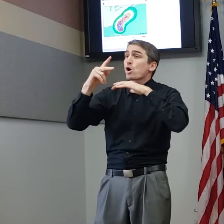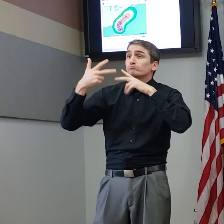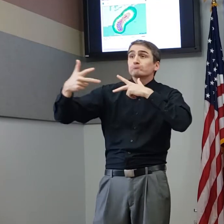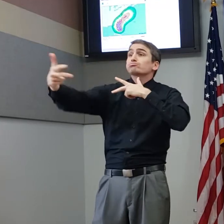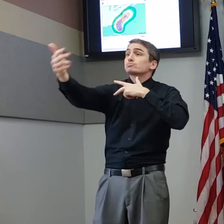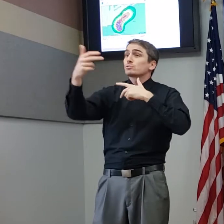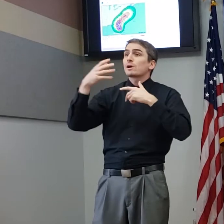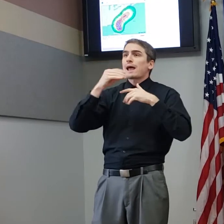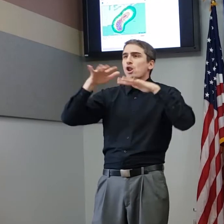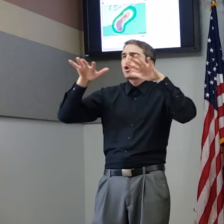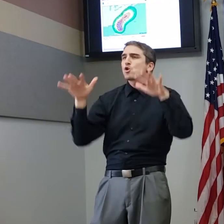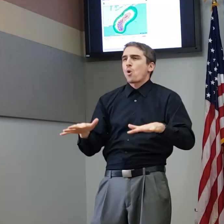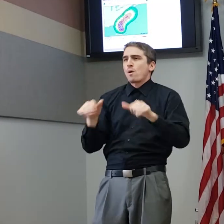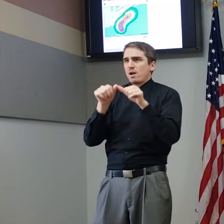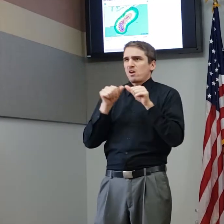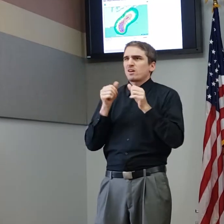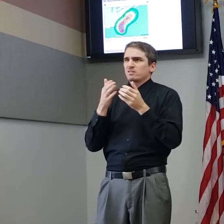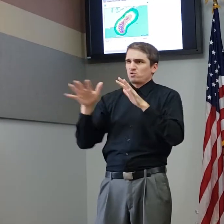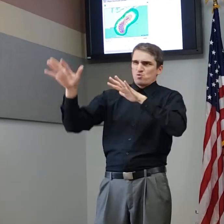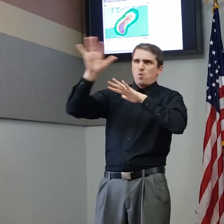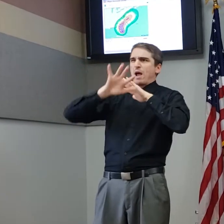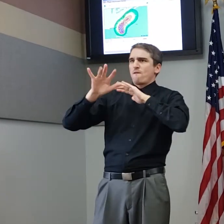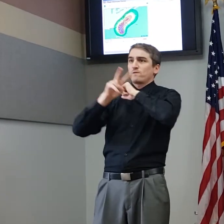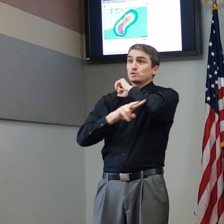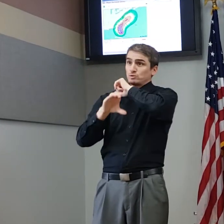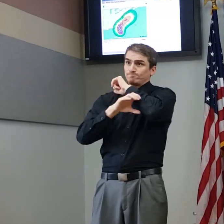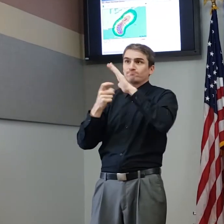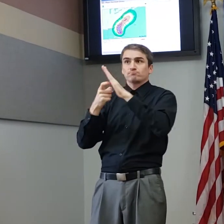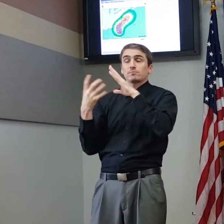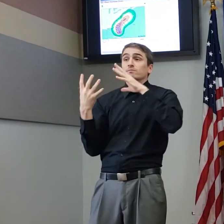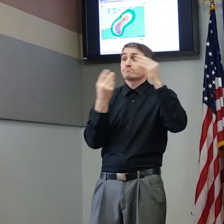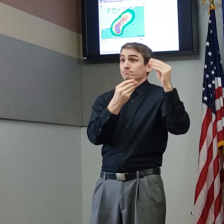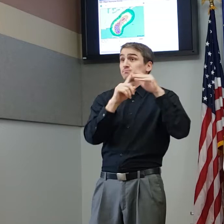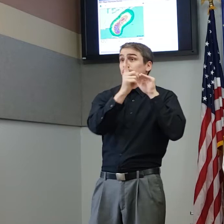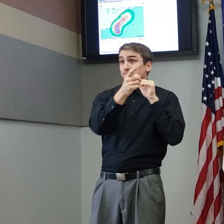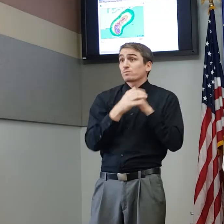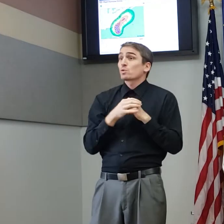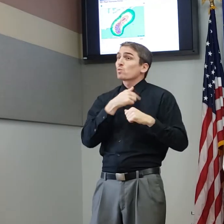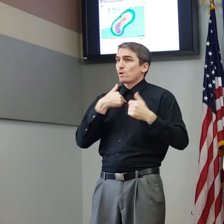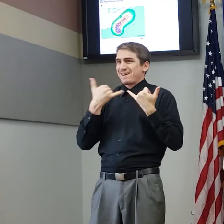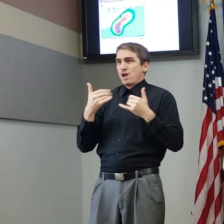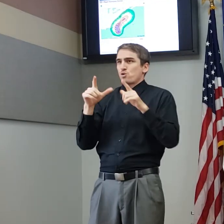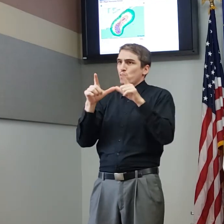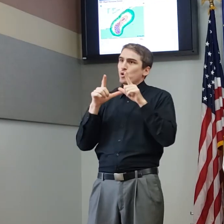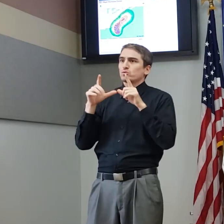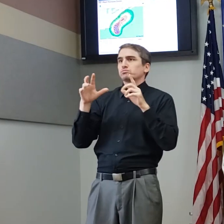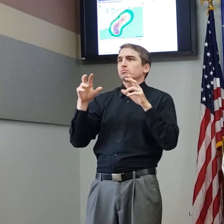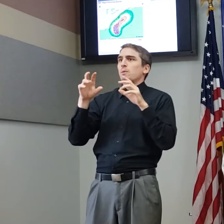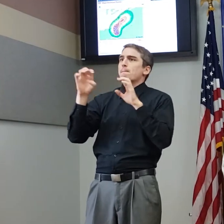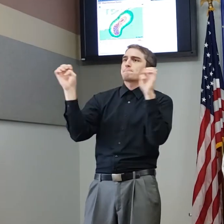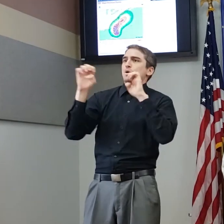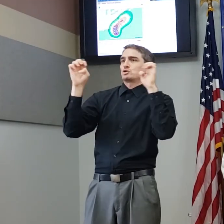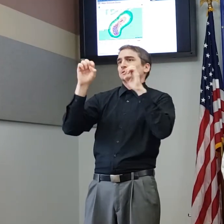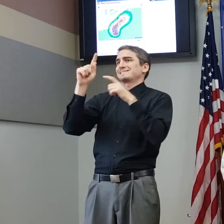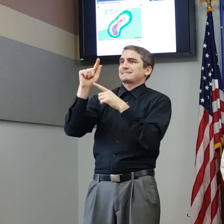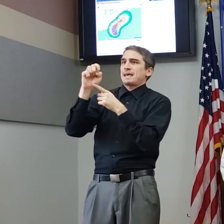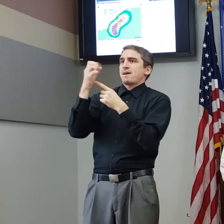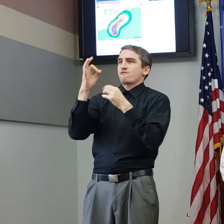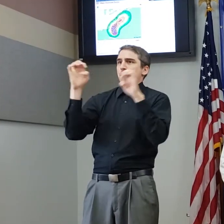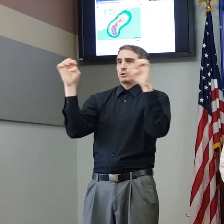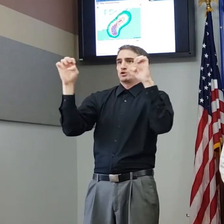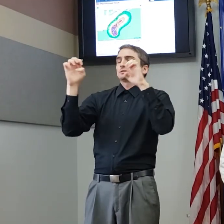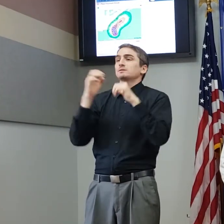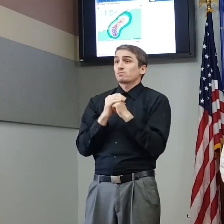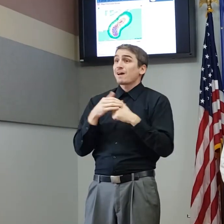areas throughout Volusia County. We are under a local state of emergency. We do currently have 15